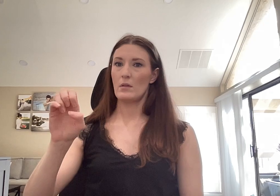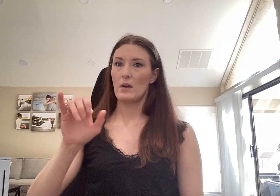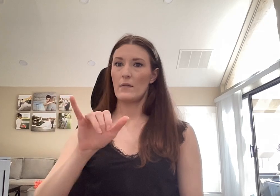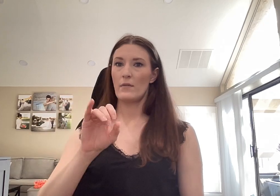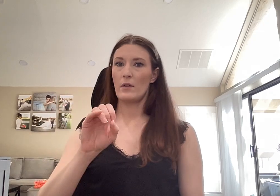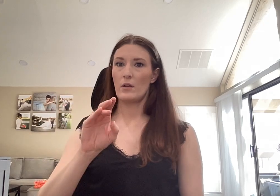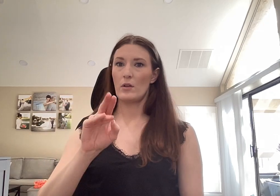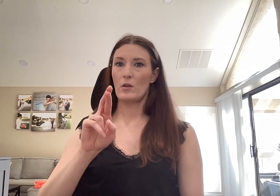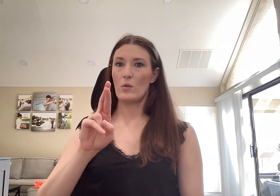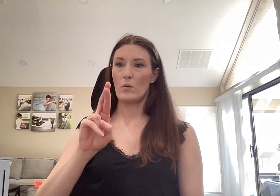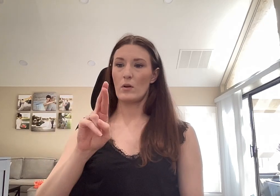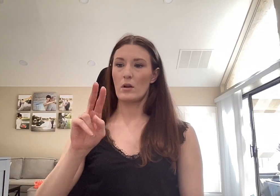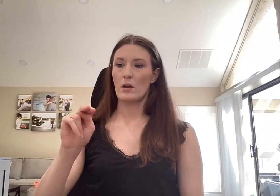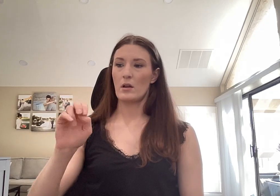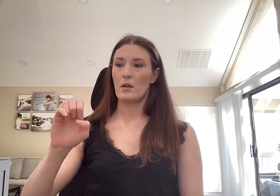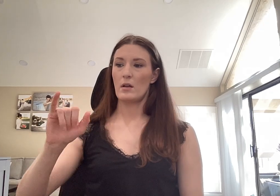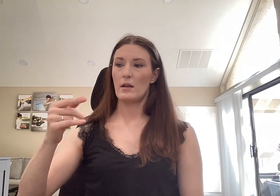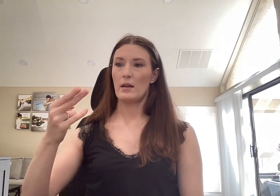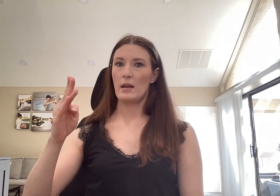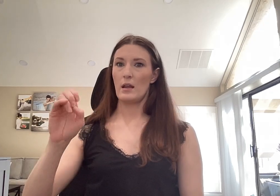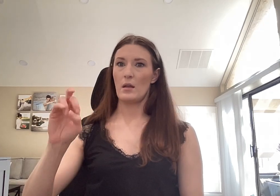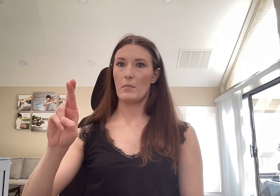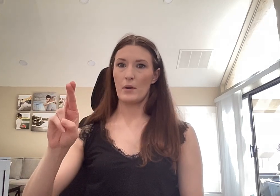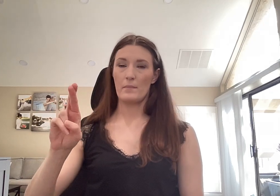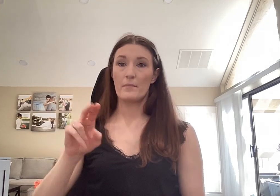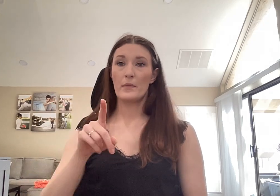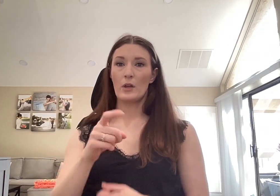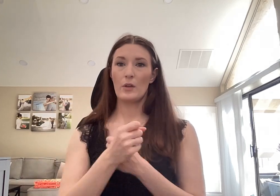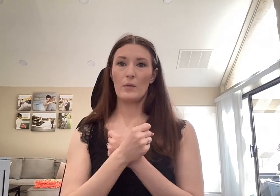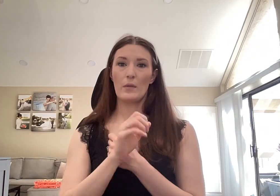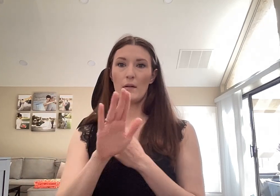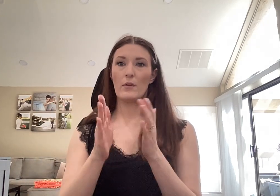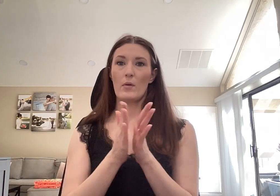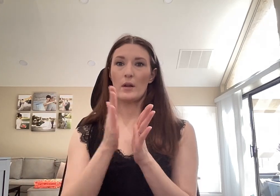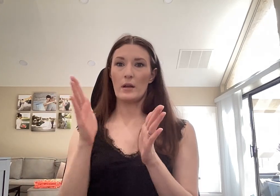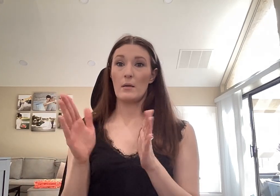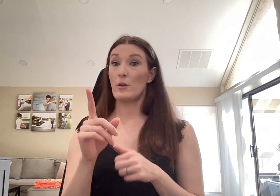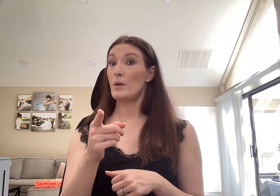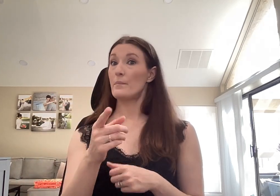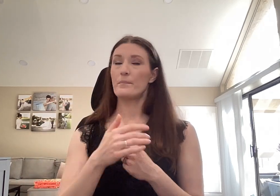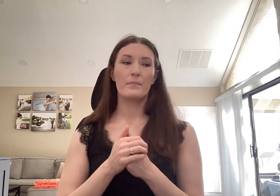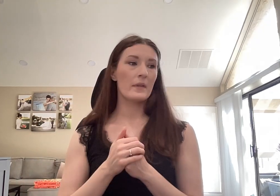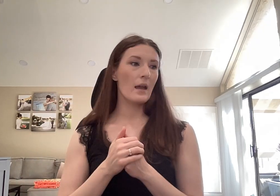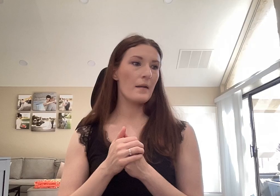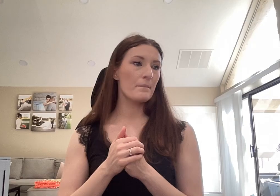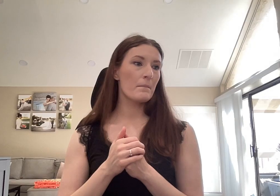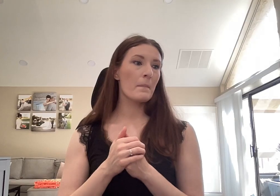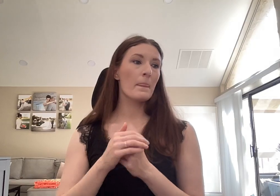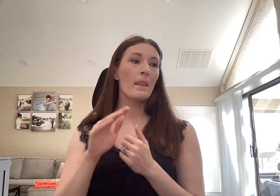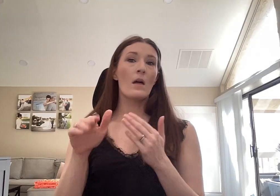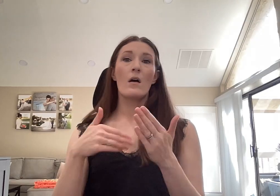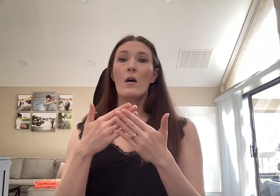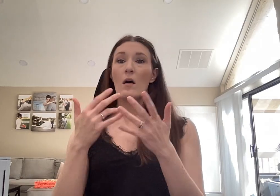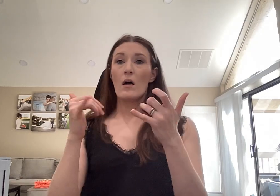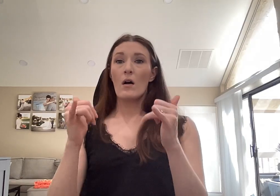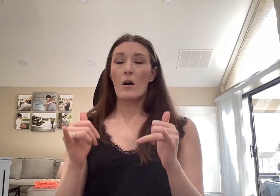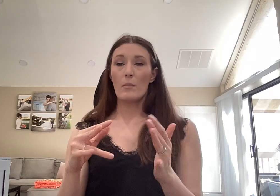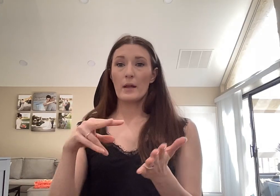love your neighbor? You love your neighbor. Okay. All